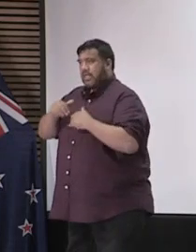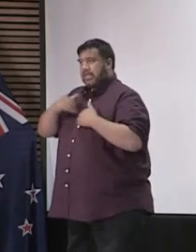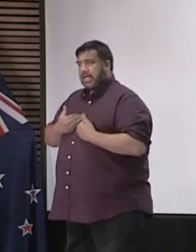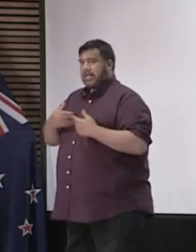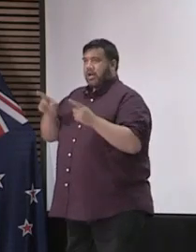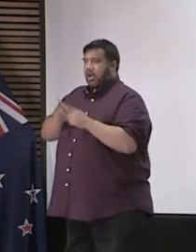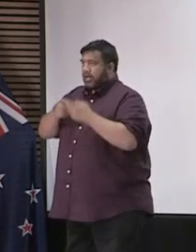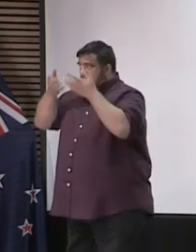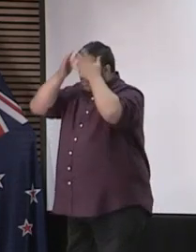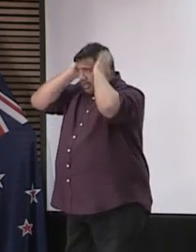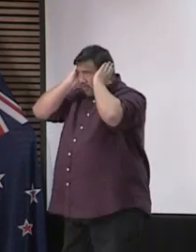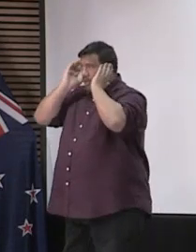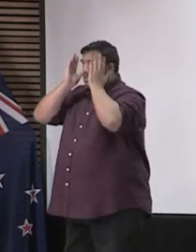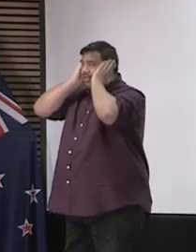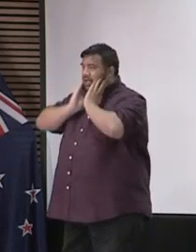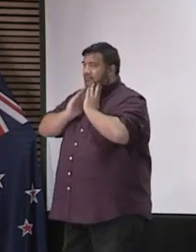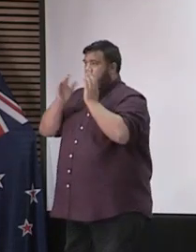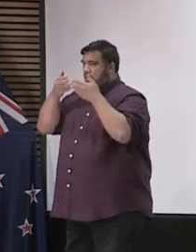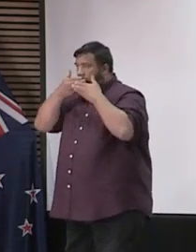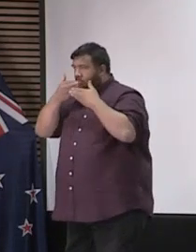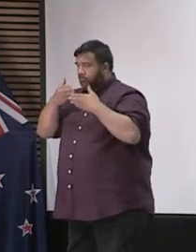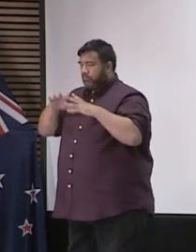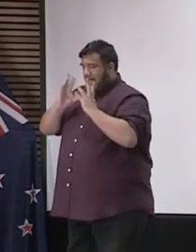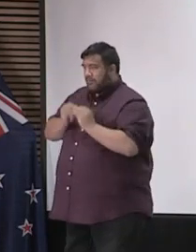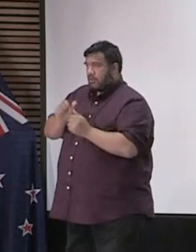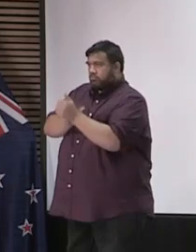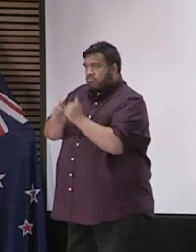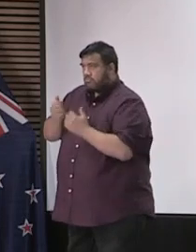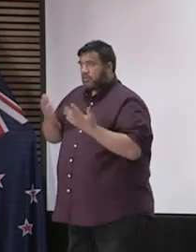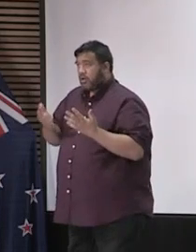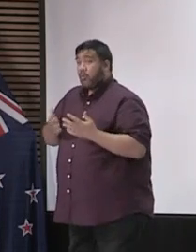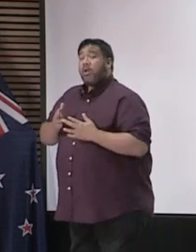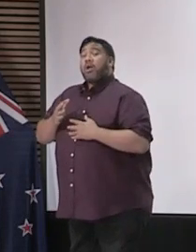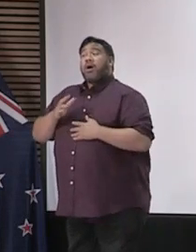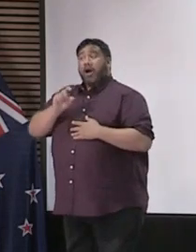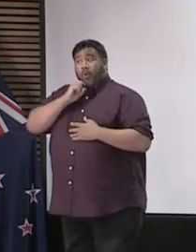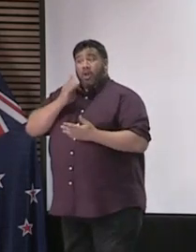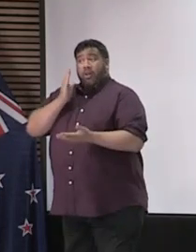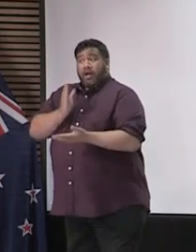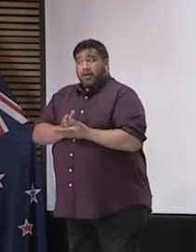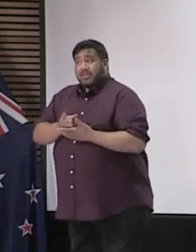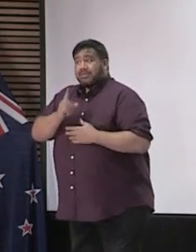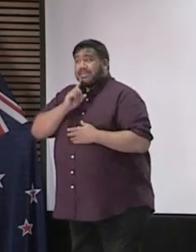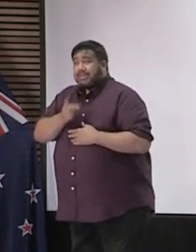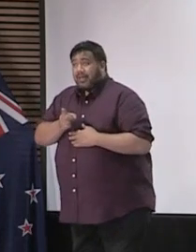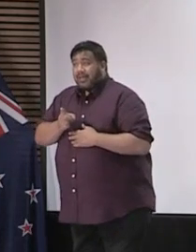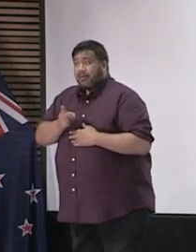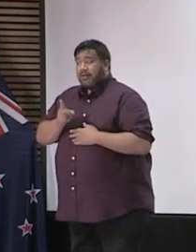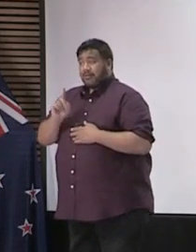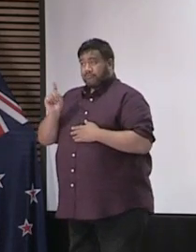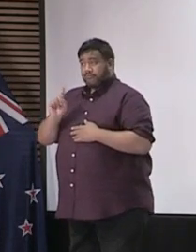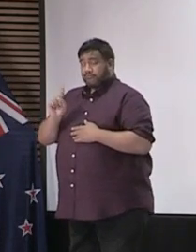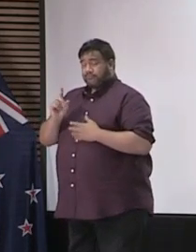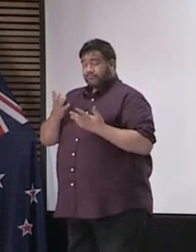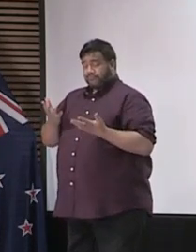hair covers, and if they don't, what's your plan? So what I can give a categorical assurance about is that we